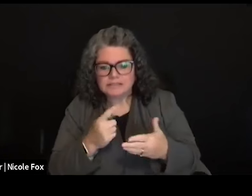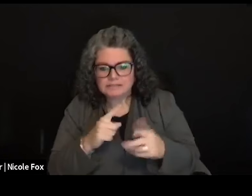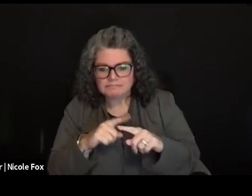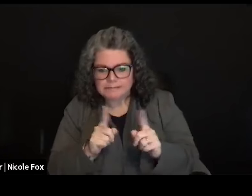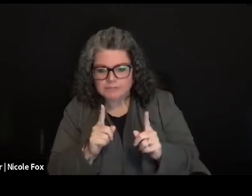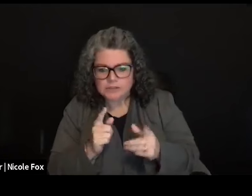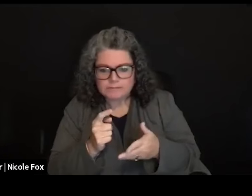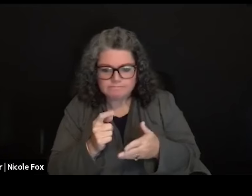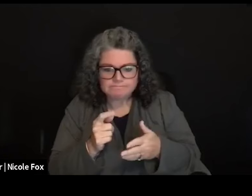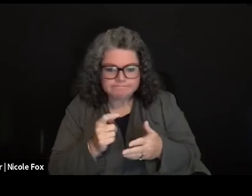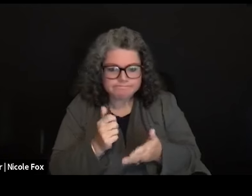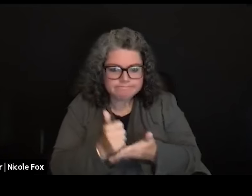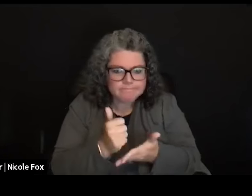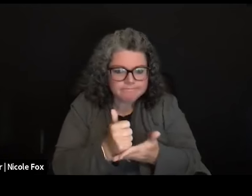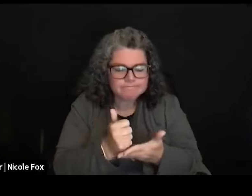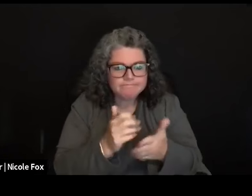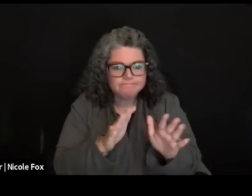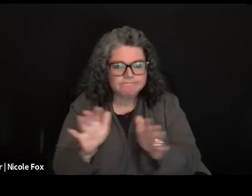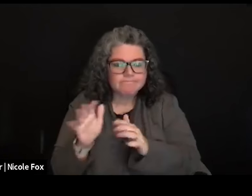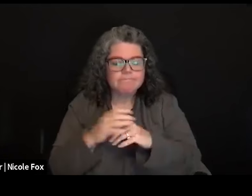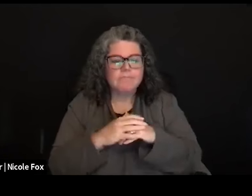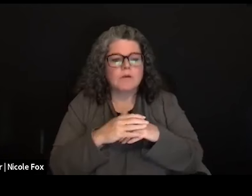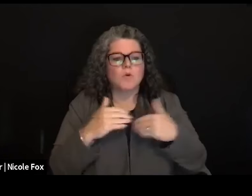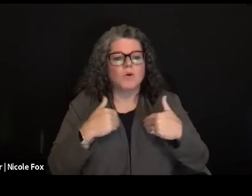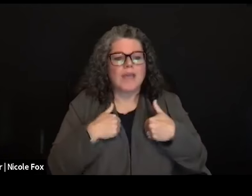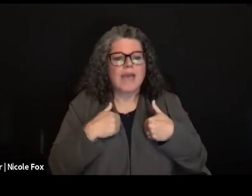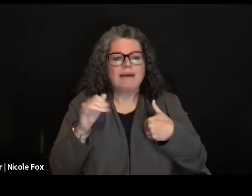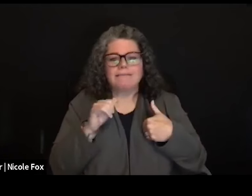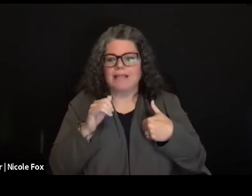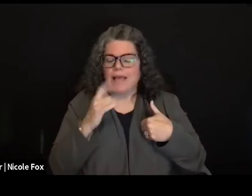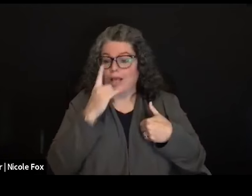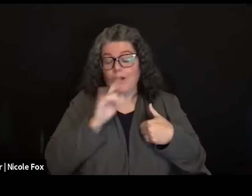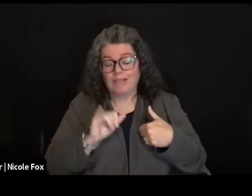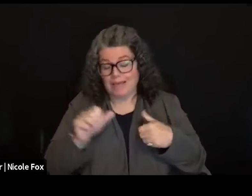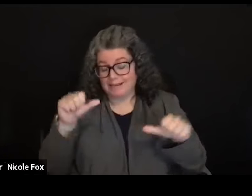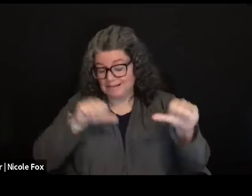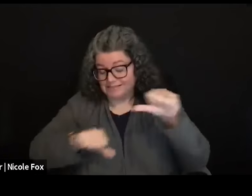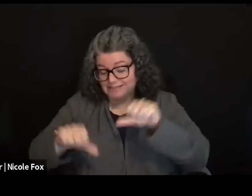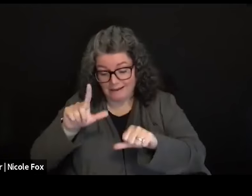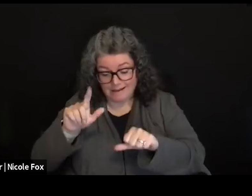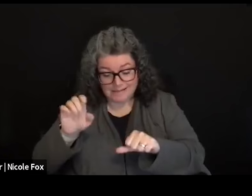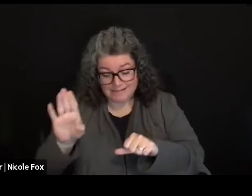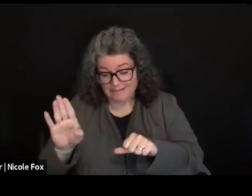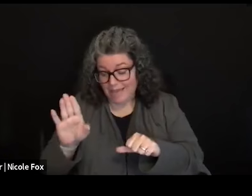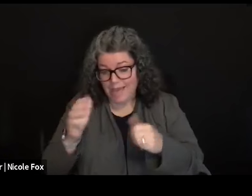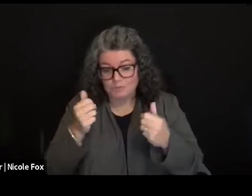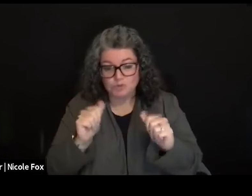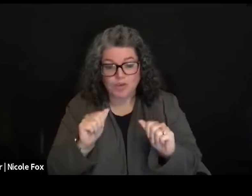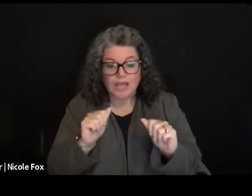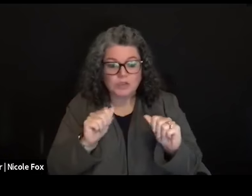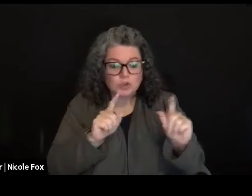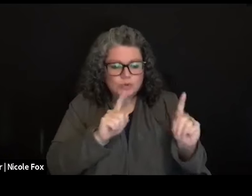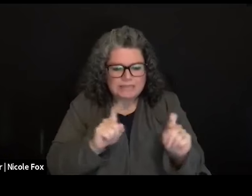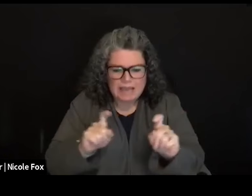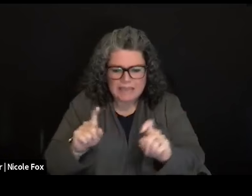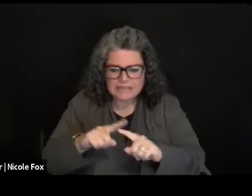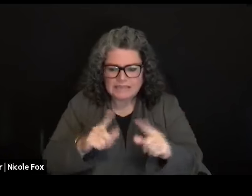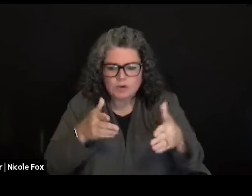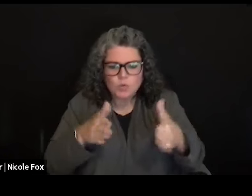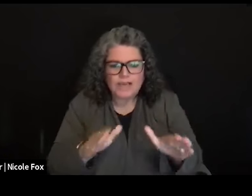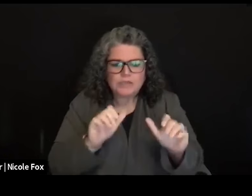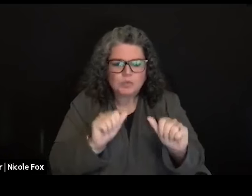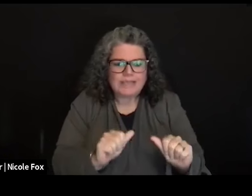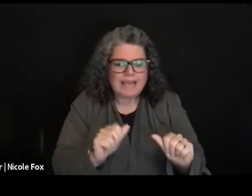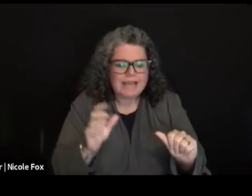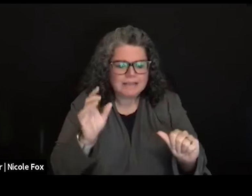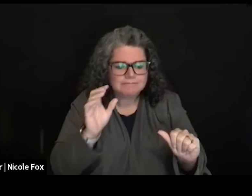mirrors our big plant. So we have like almost like a science lab where we can start to test ways that we can treat the water and